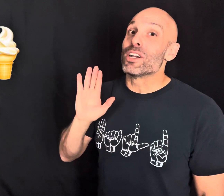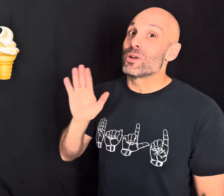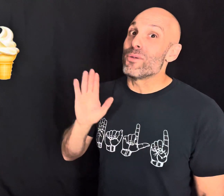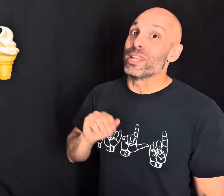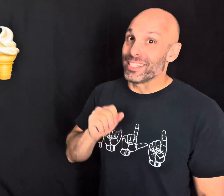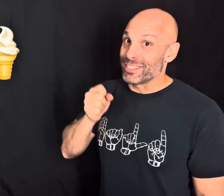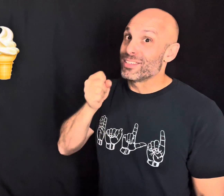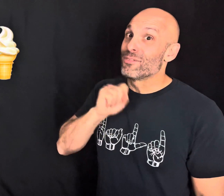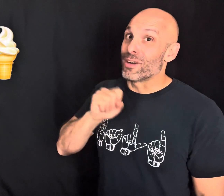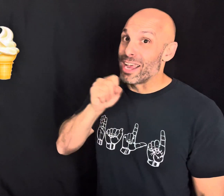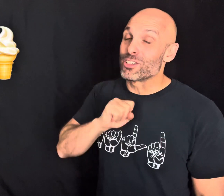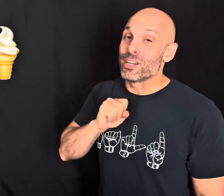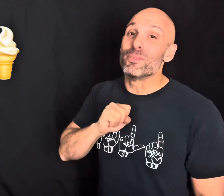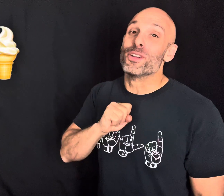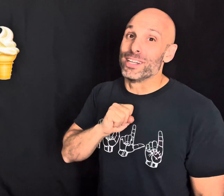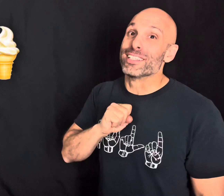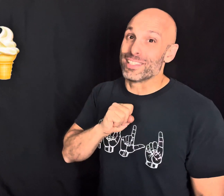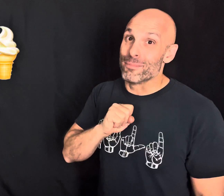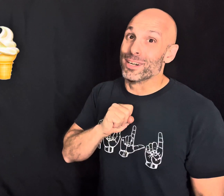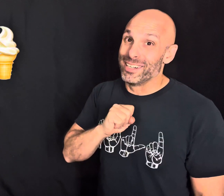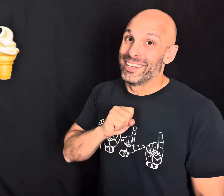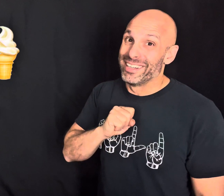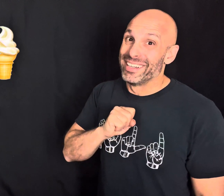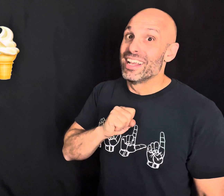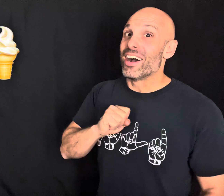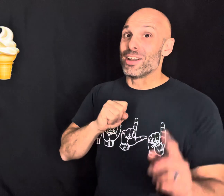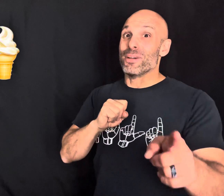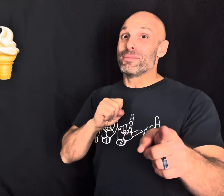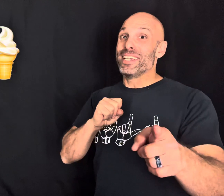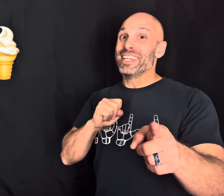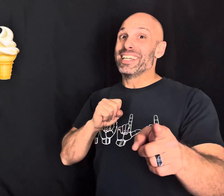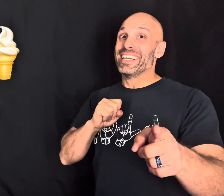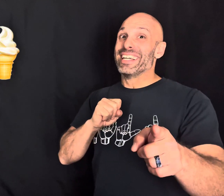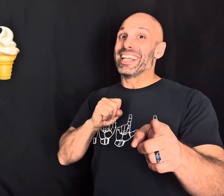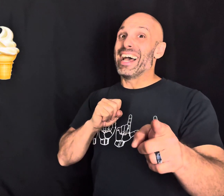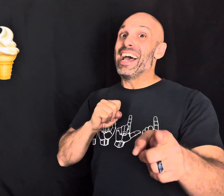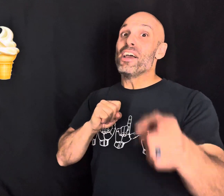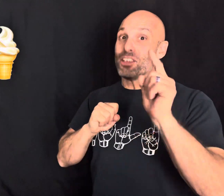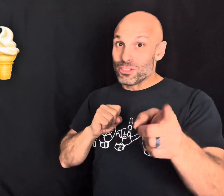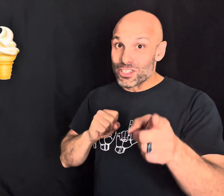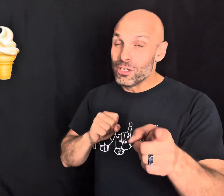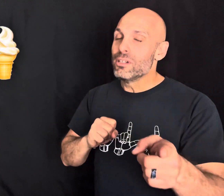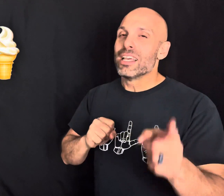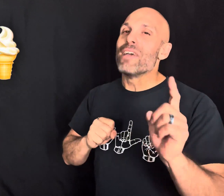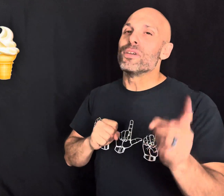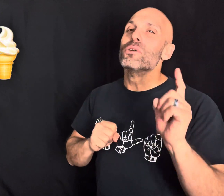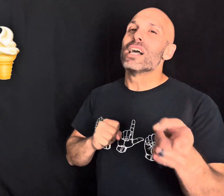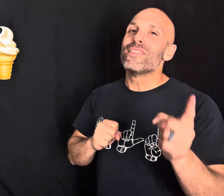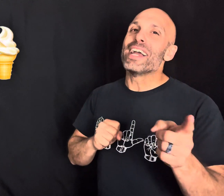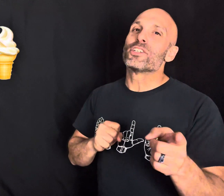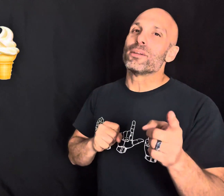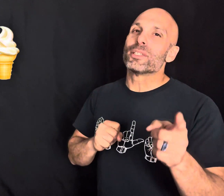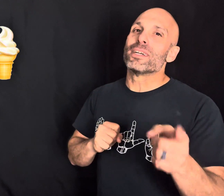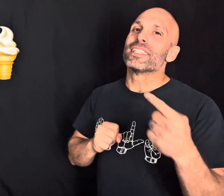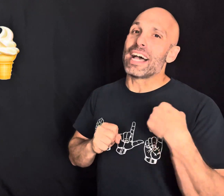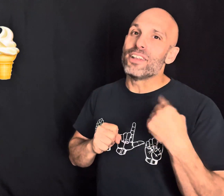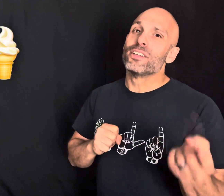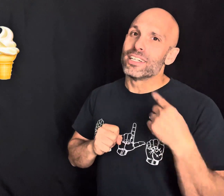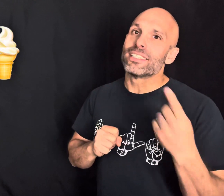great weakness for ice cream during the summer. Are you with me? Yeah? You too? If you love ice cream as much as I do during the summer,